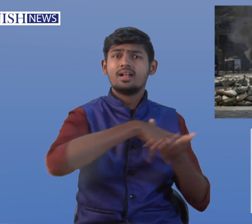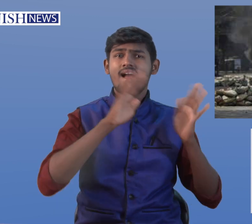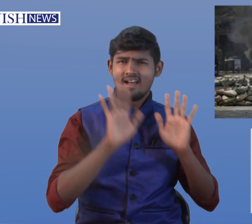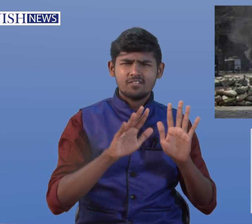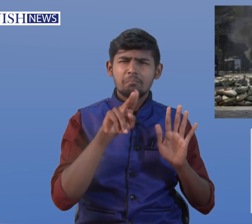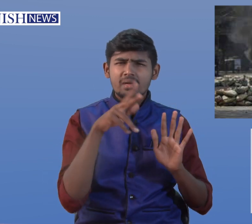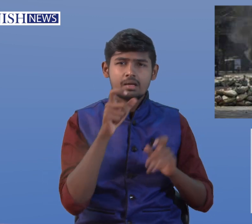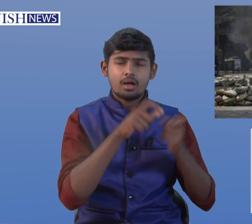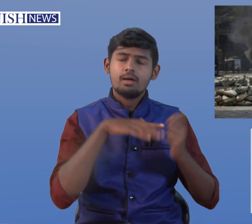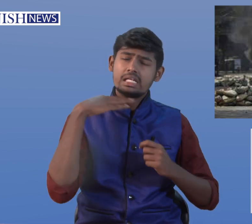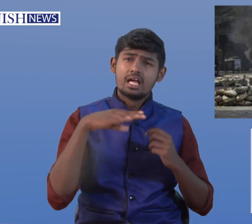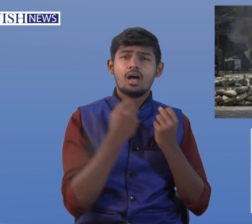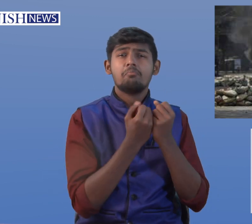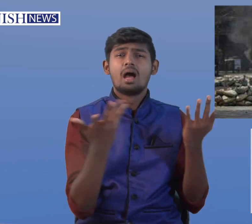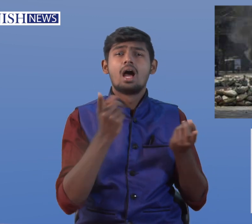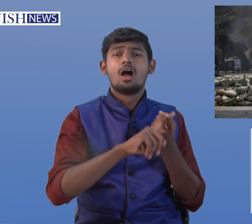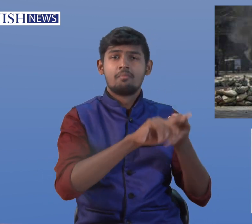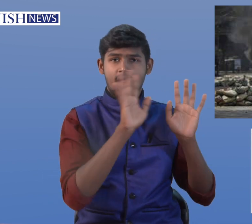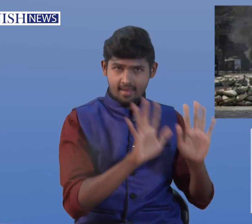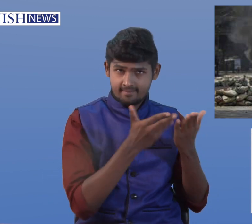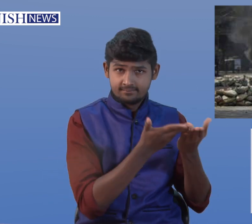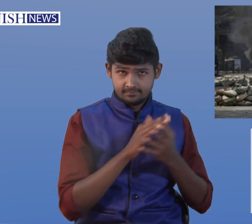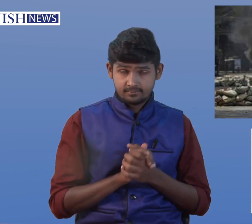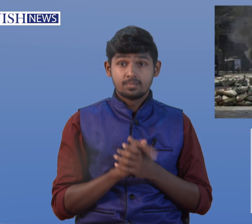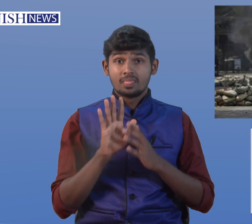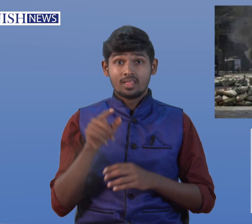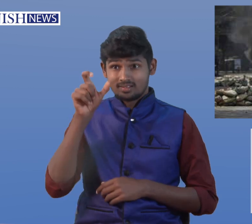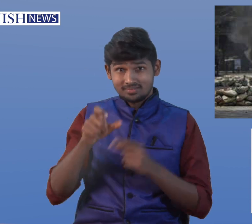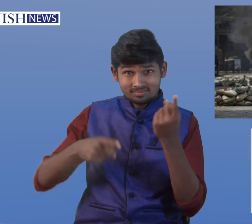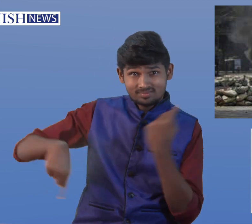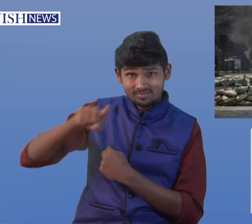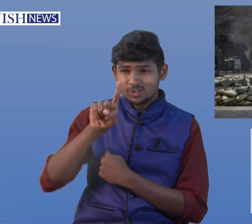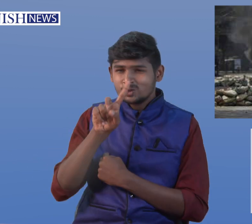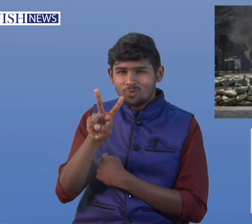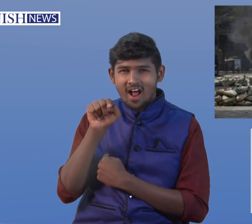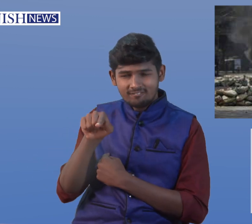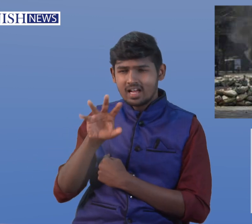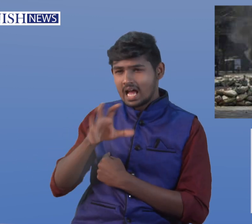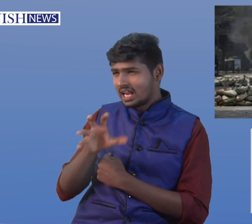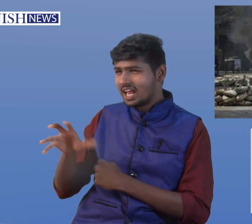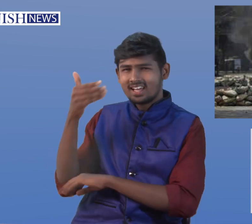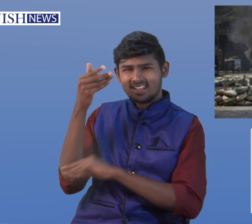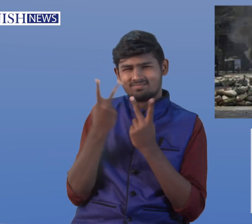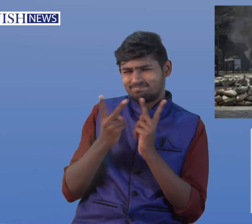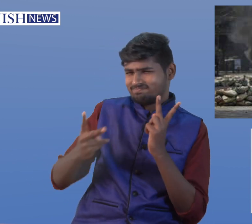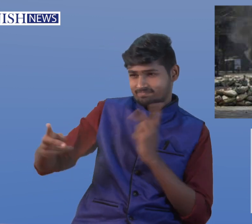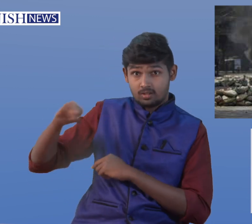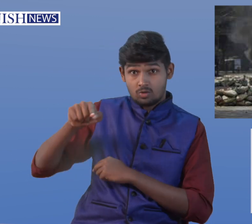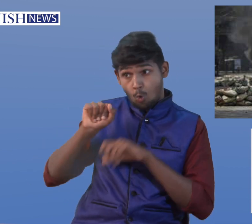423 in the country. 107 people, including 7 children, were killed on March 27. The protest against the central